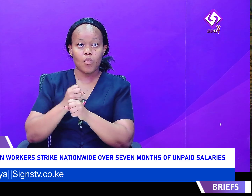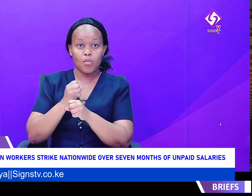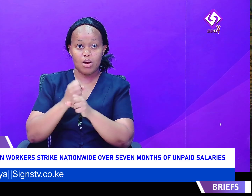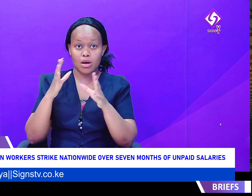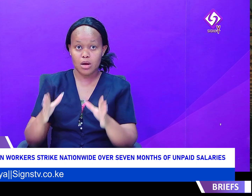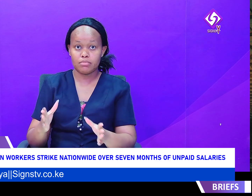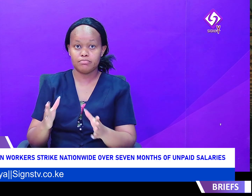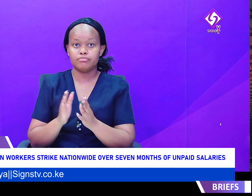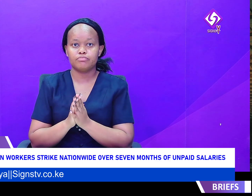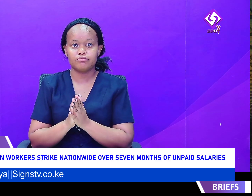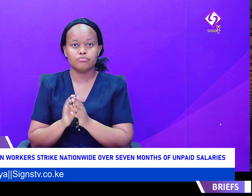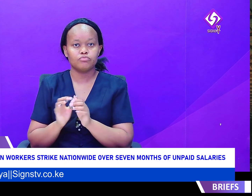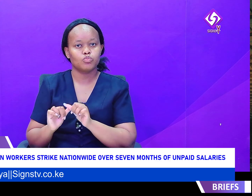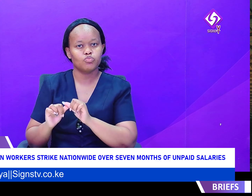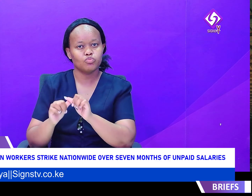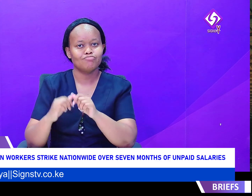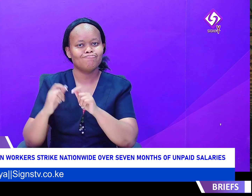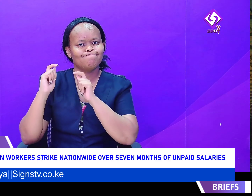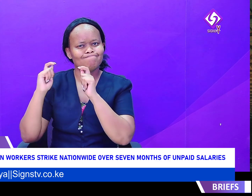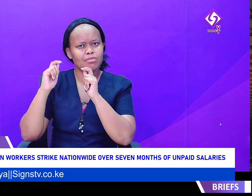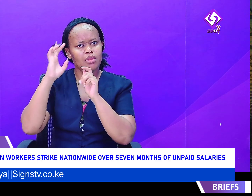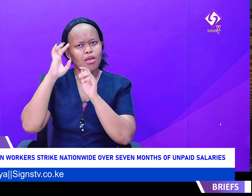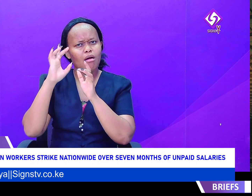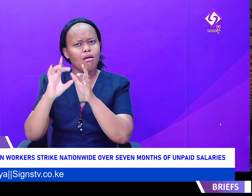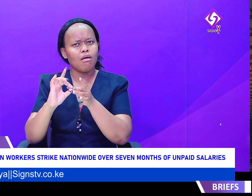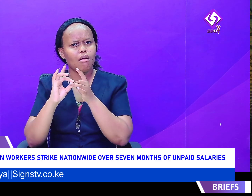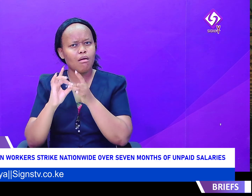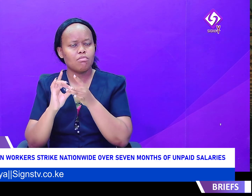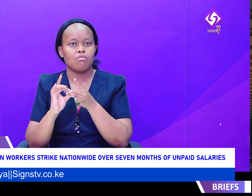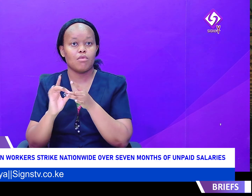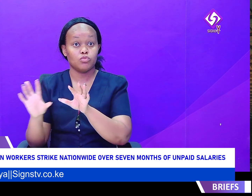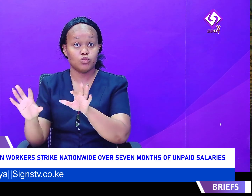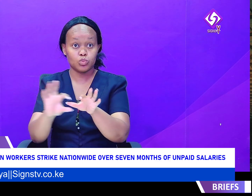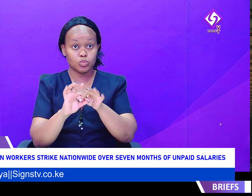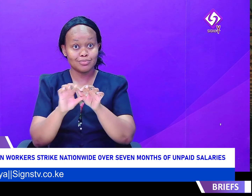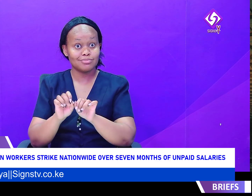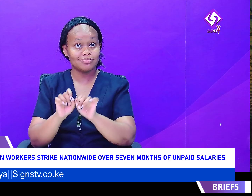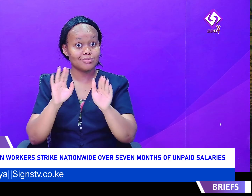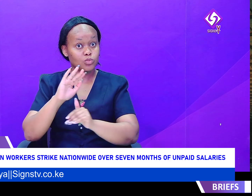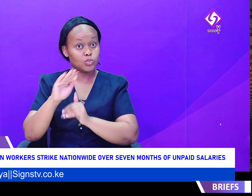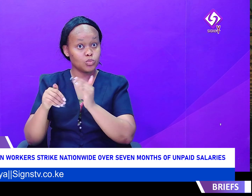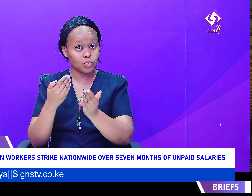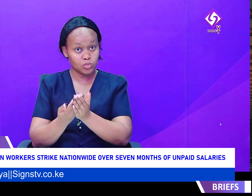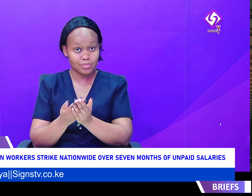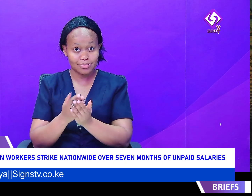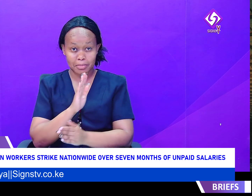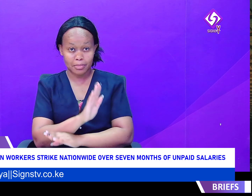The workers are vowing to remain on strike until the Postal Corporation clears all their pending